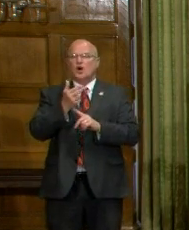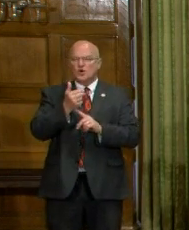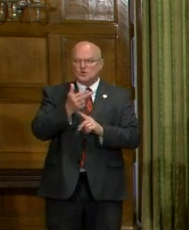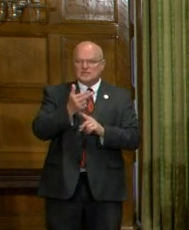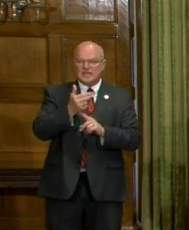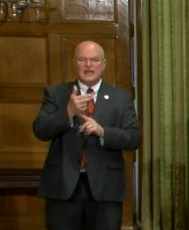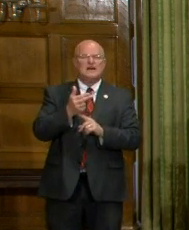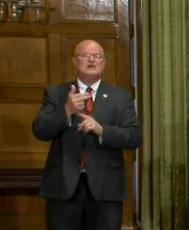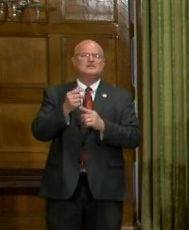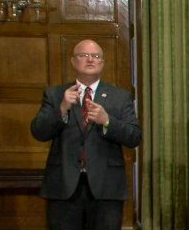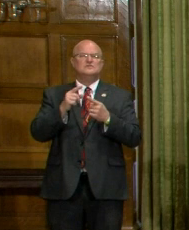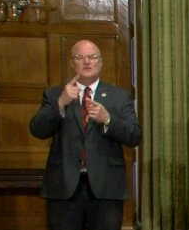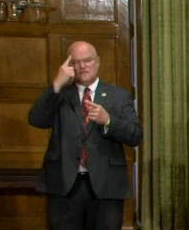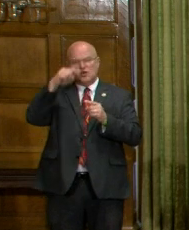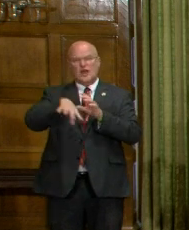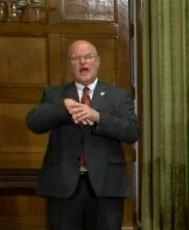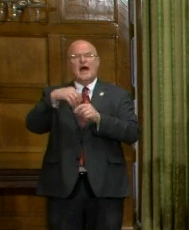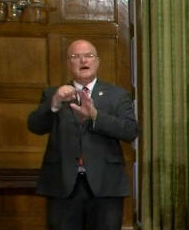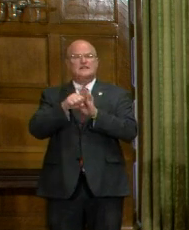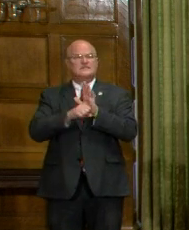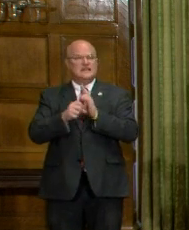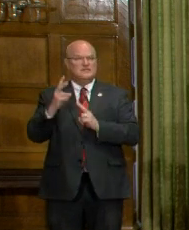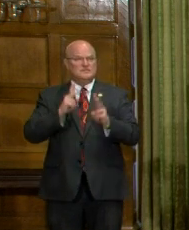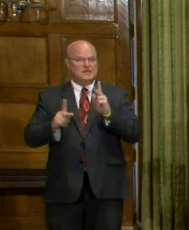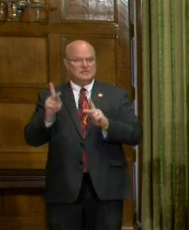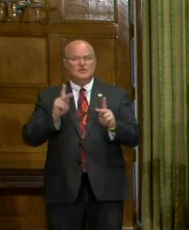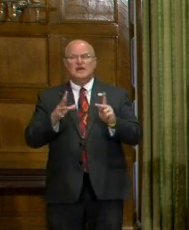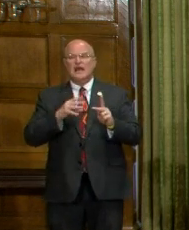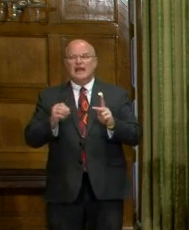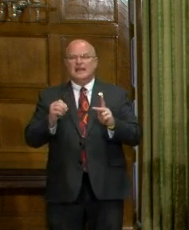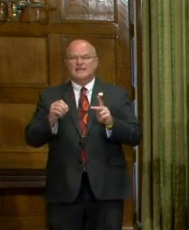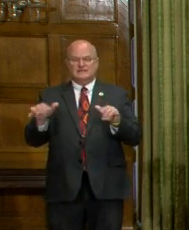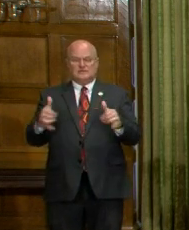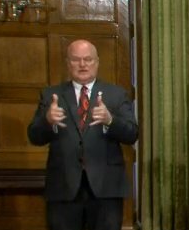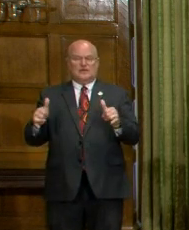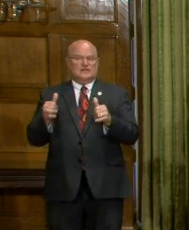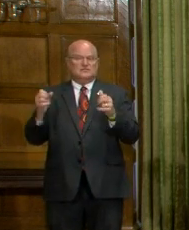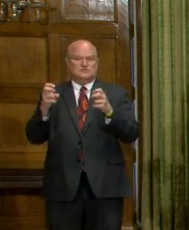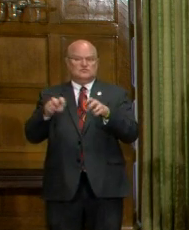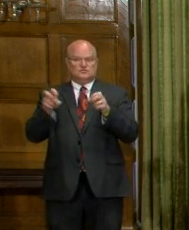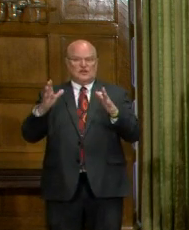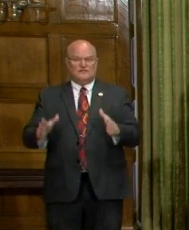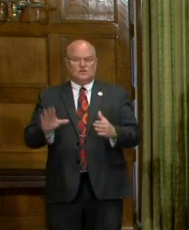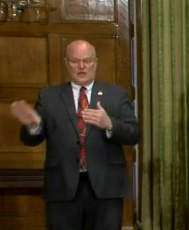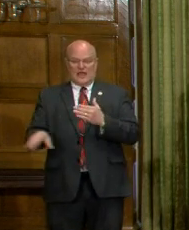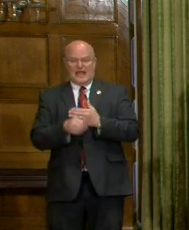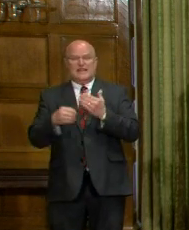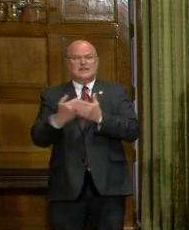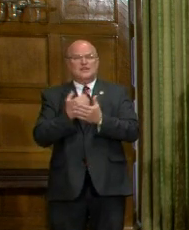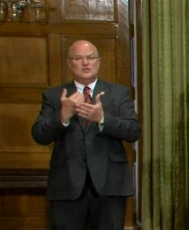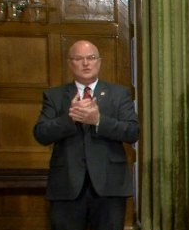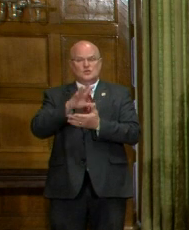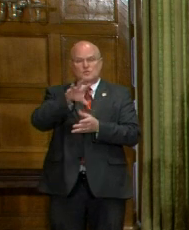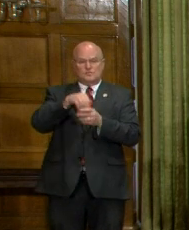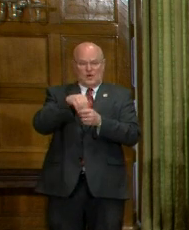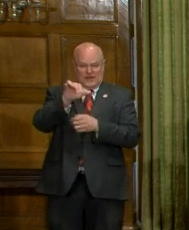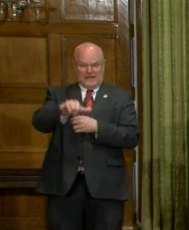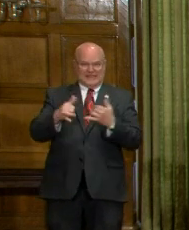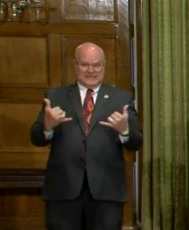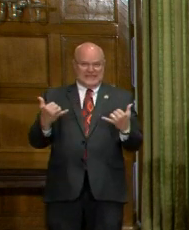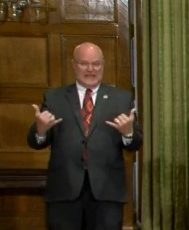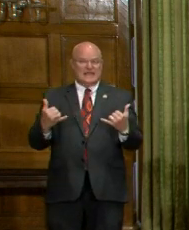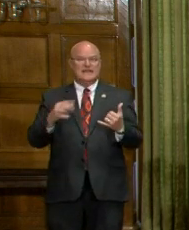lodging to out-of-state guests that were recreational travelers. So we're adding a new component to that